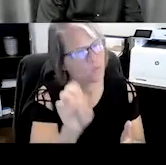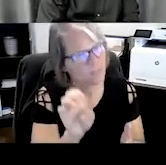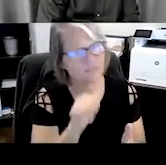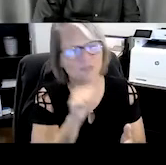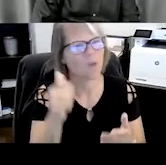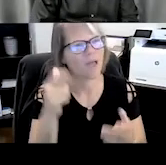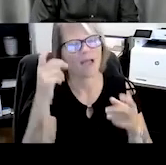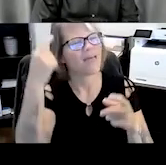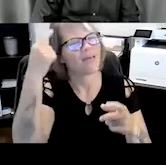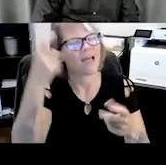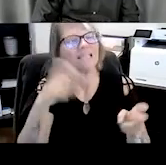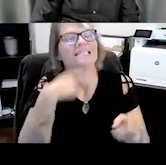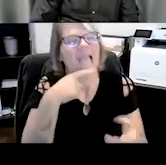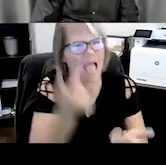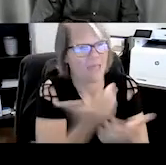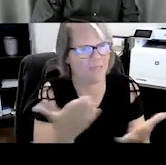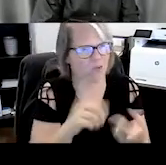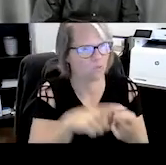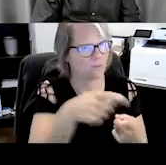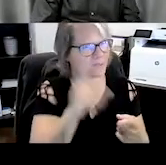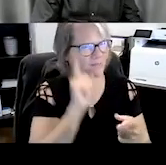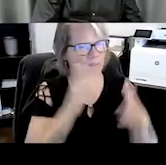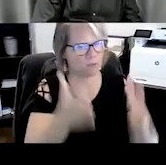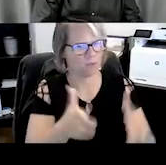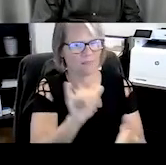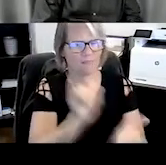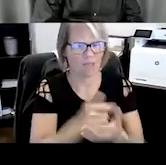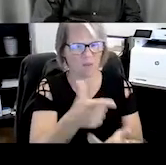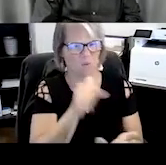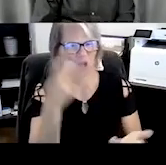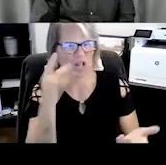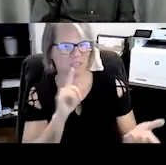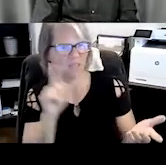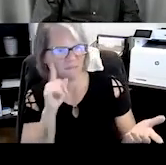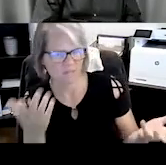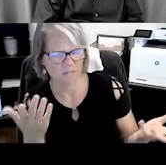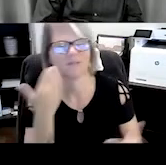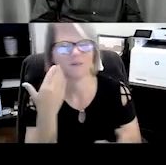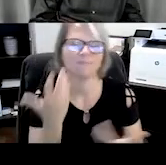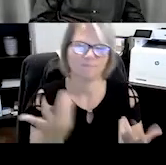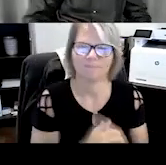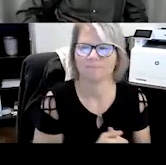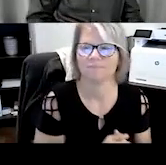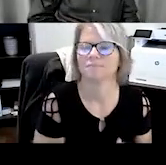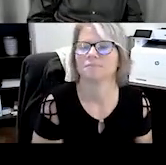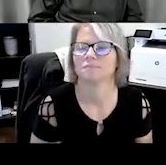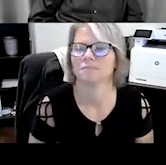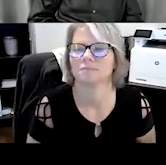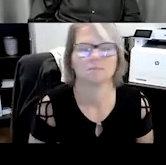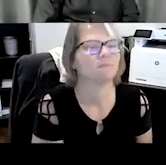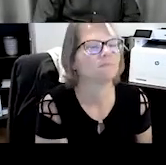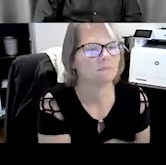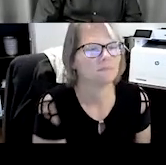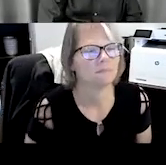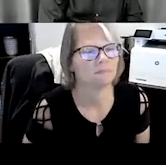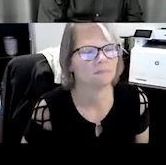Don't make a big deal out of it to say, oh, wow, you speak really well. That's a little bit rude. And to be honest with you, just because I'm deaf